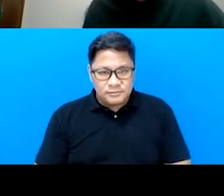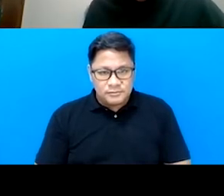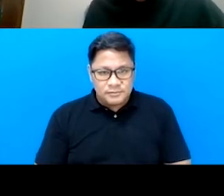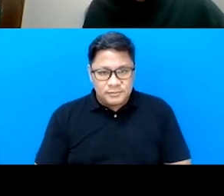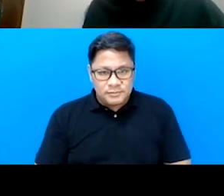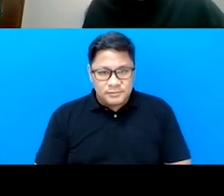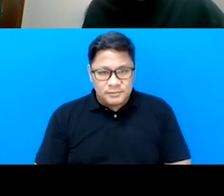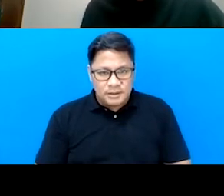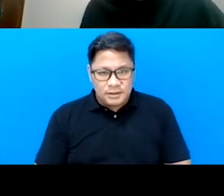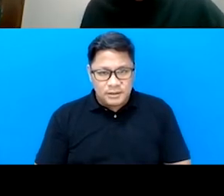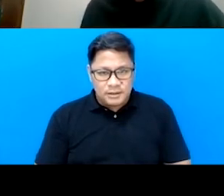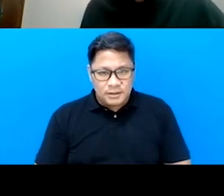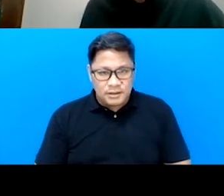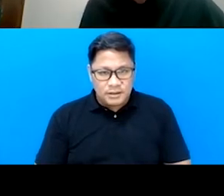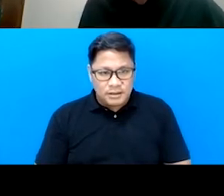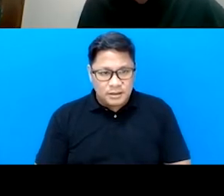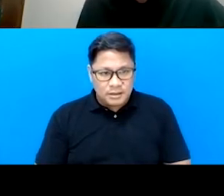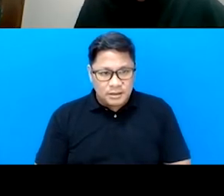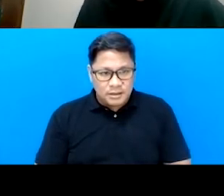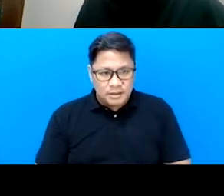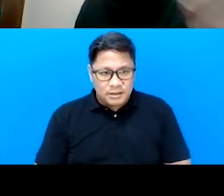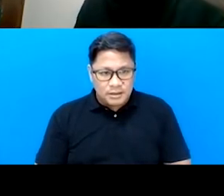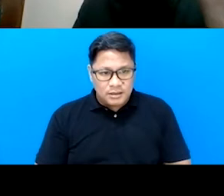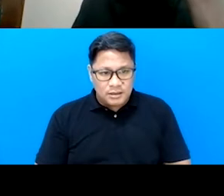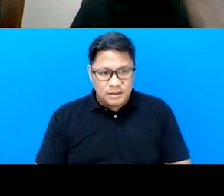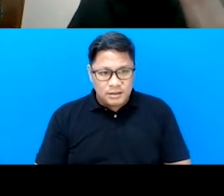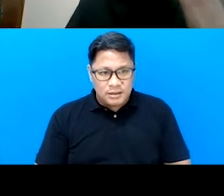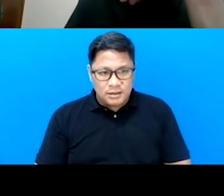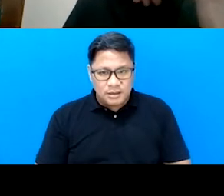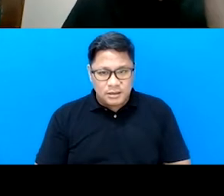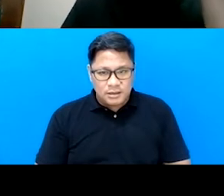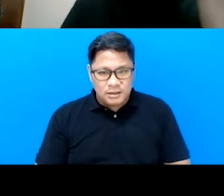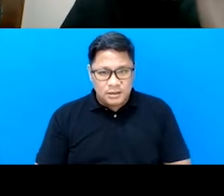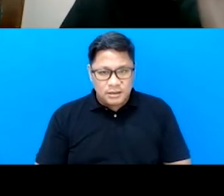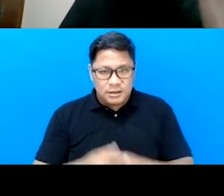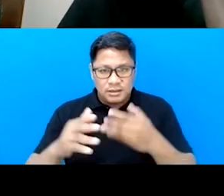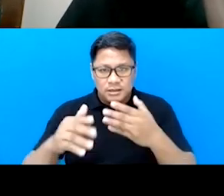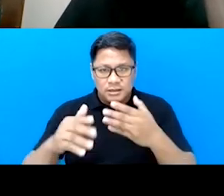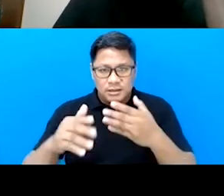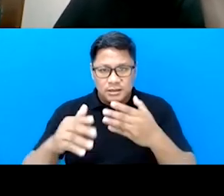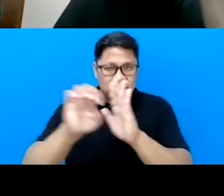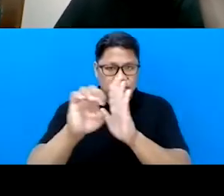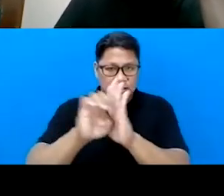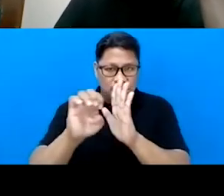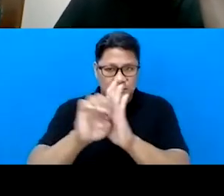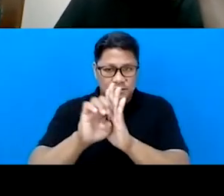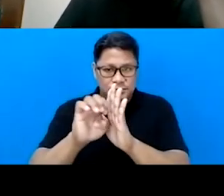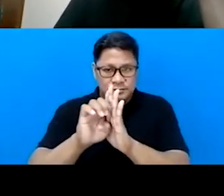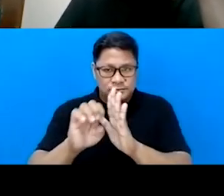Okay. Okay. And next example.